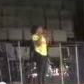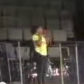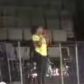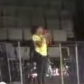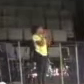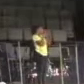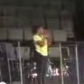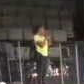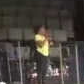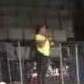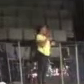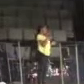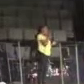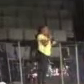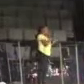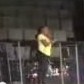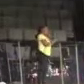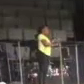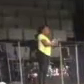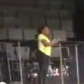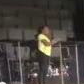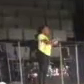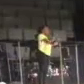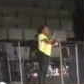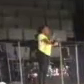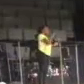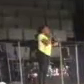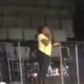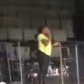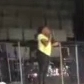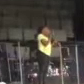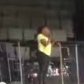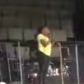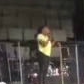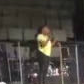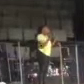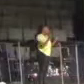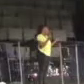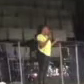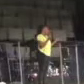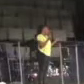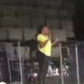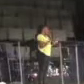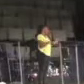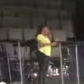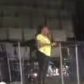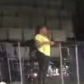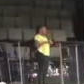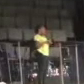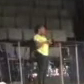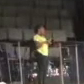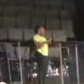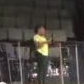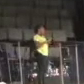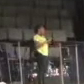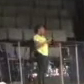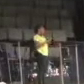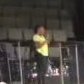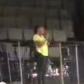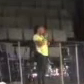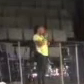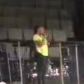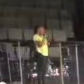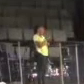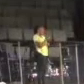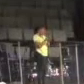empty and unclean spirit projects. I'll say that again. A full and clean spirit will reject what an